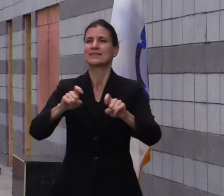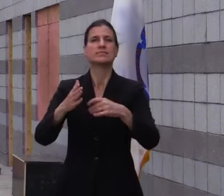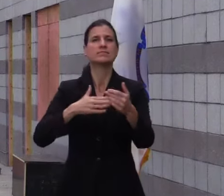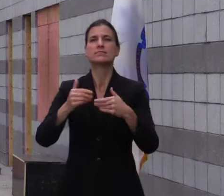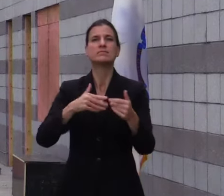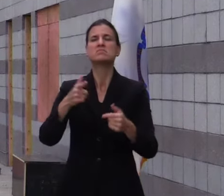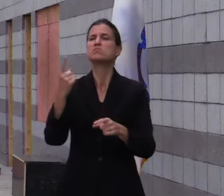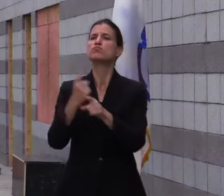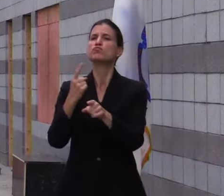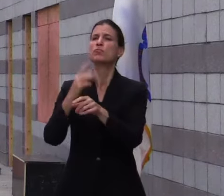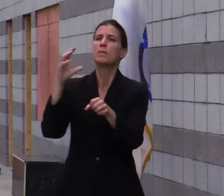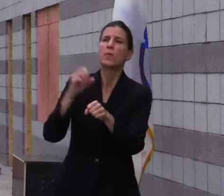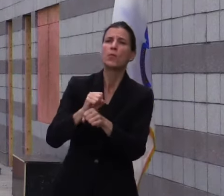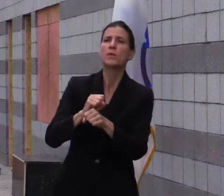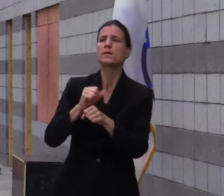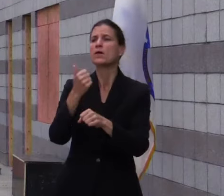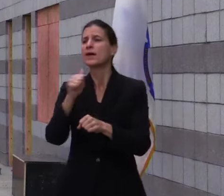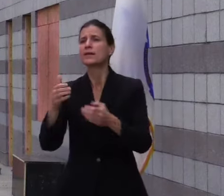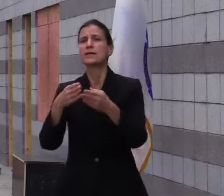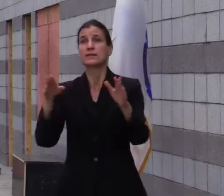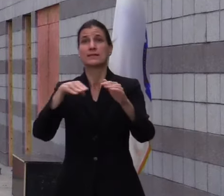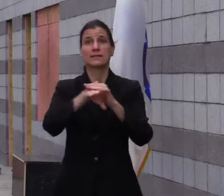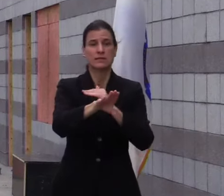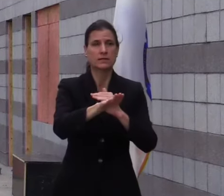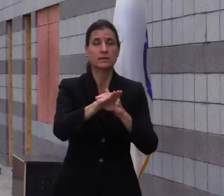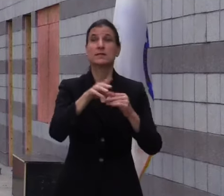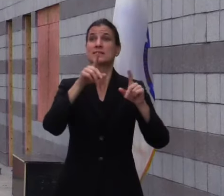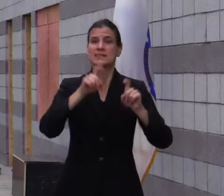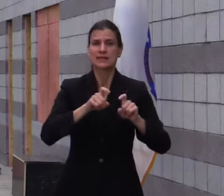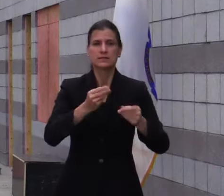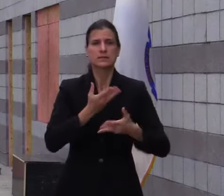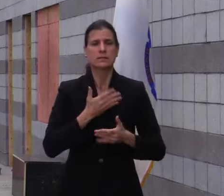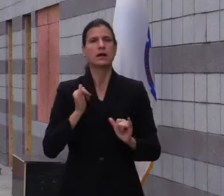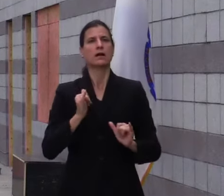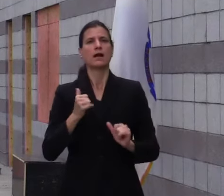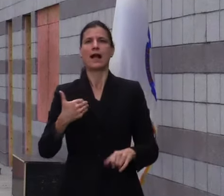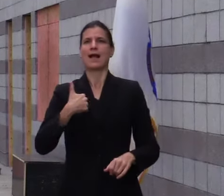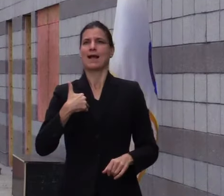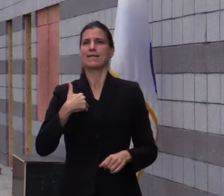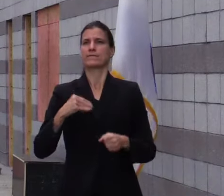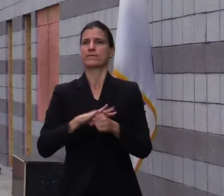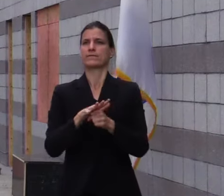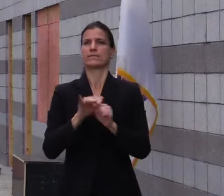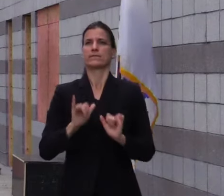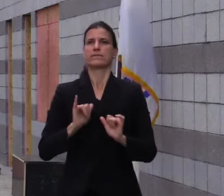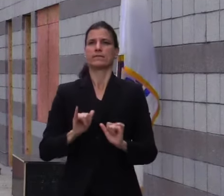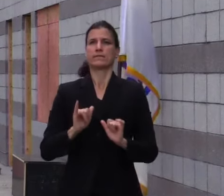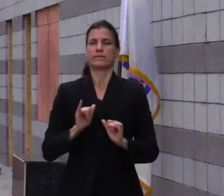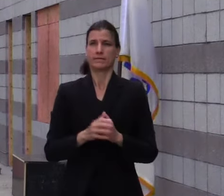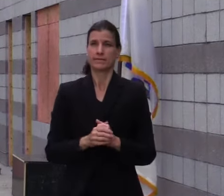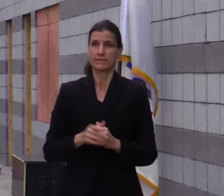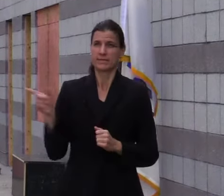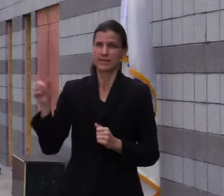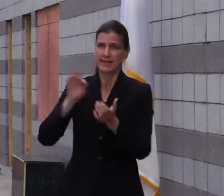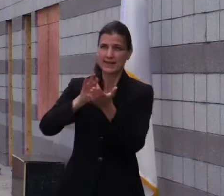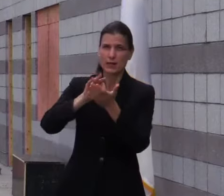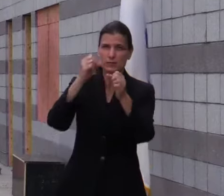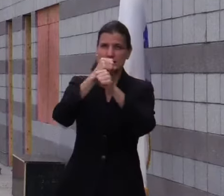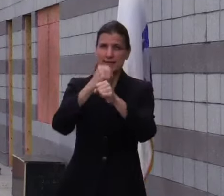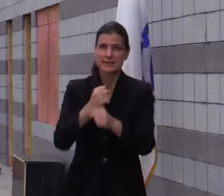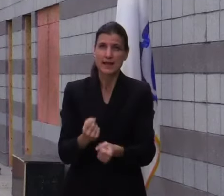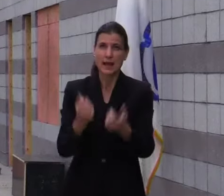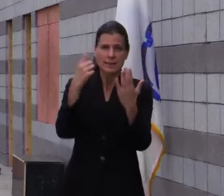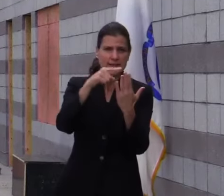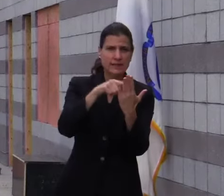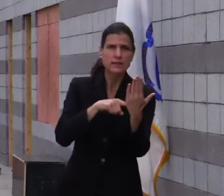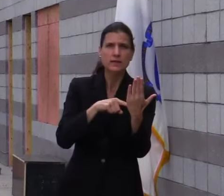a significant number of the people who we count as COVID positive are not in the hospital because they have